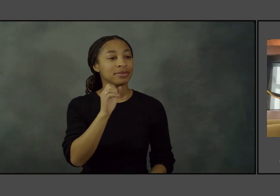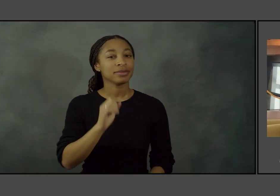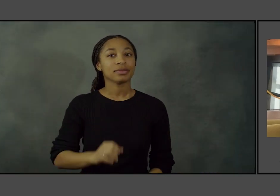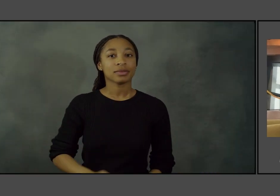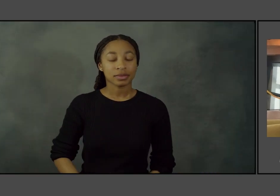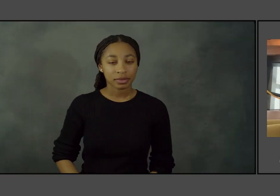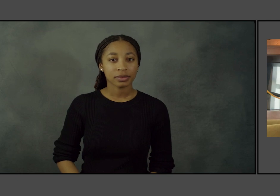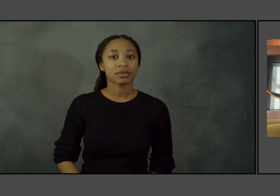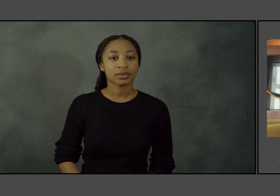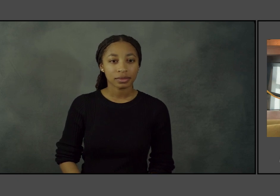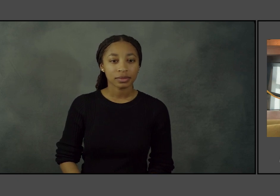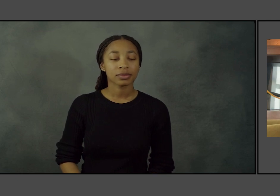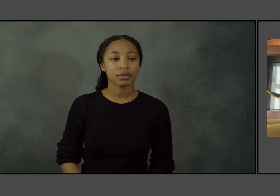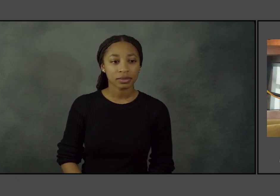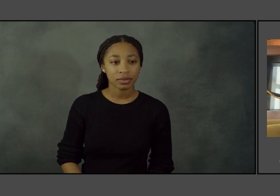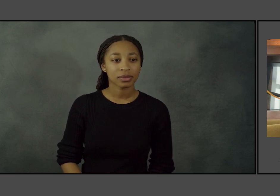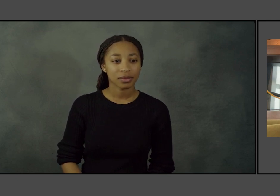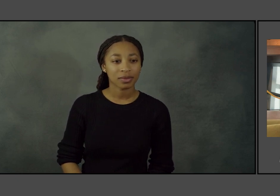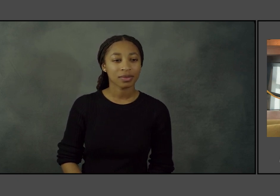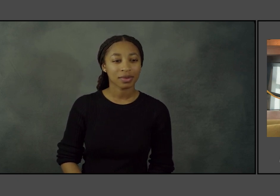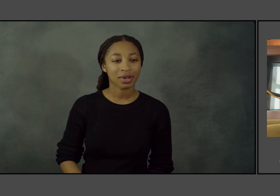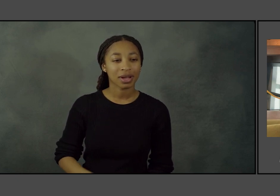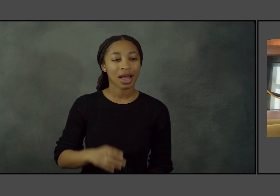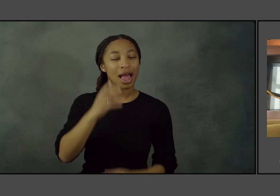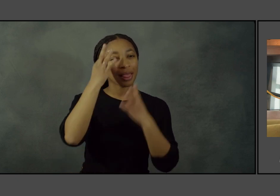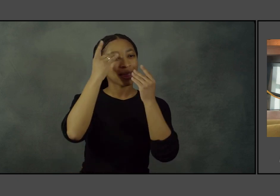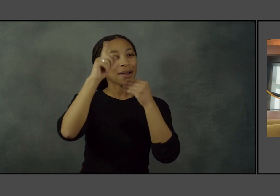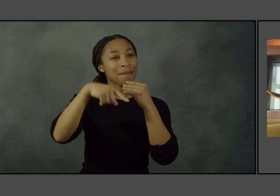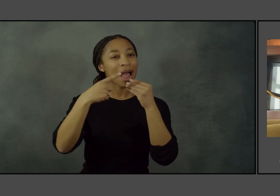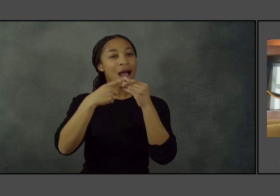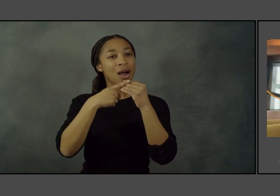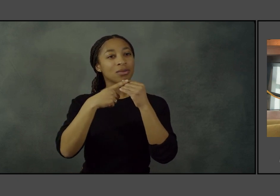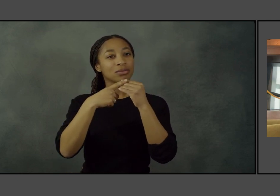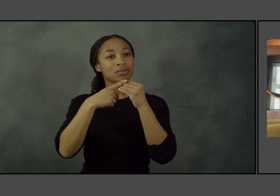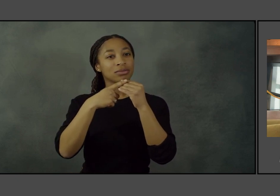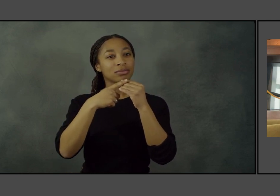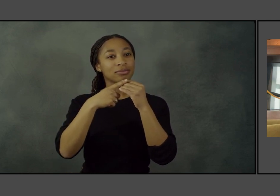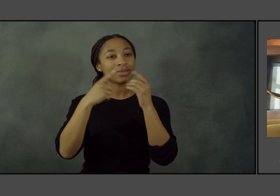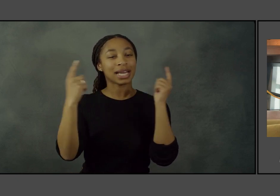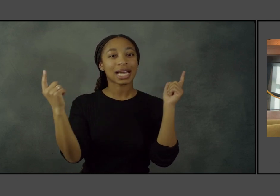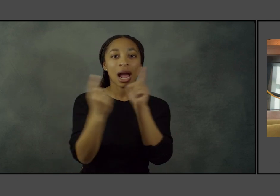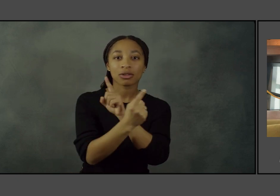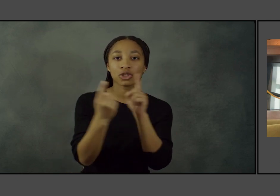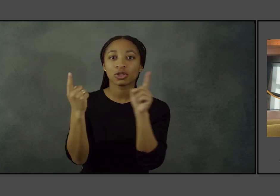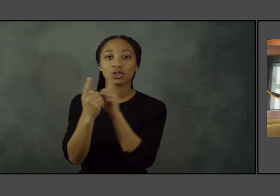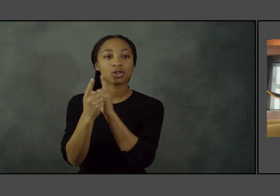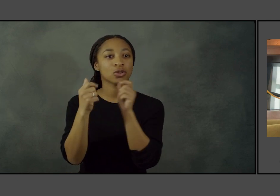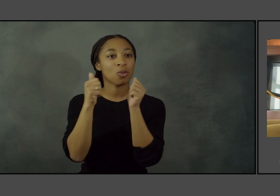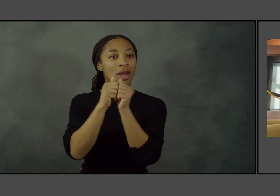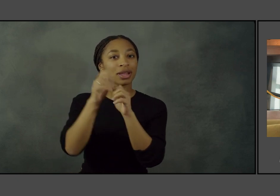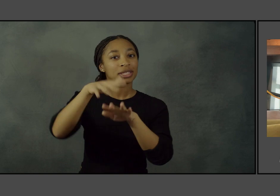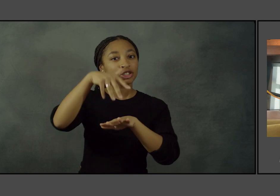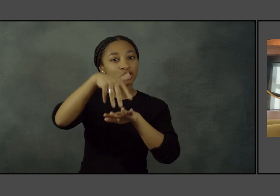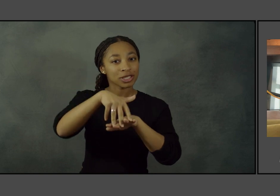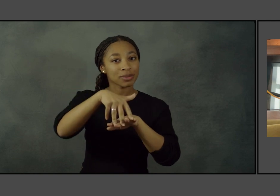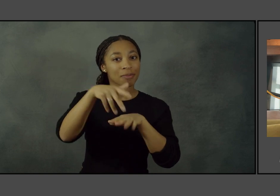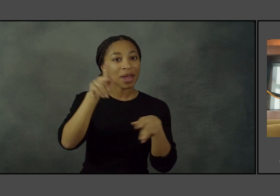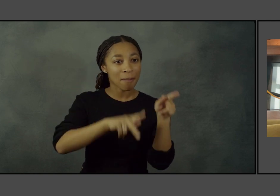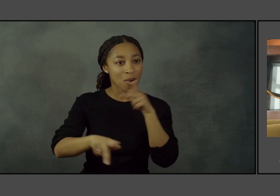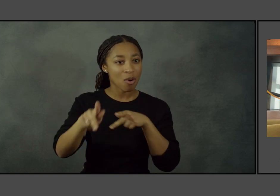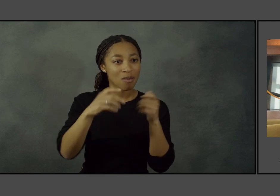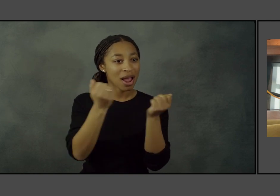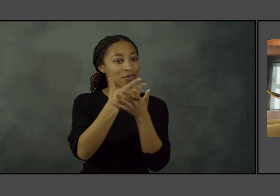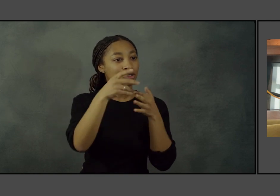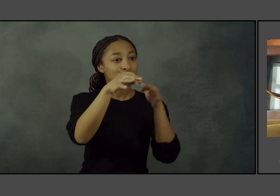the encounters between indigenous peoples, right? Like everything you described is encounters between indigenous peoples, and I